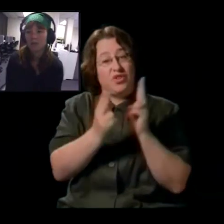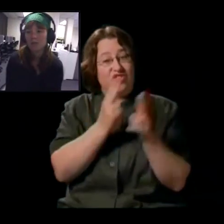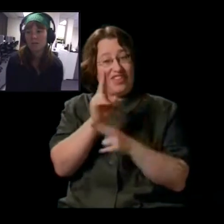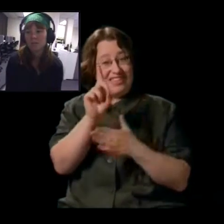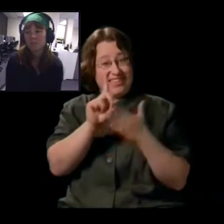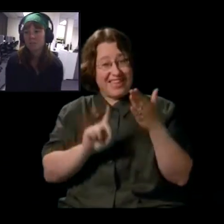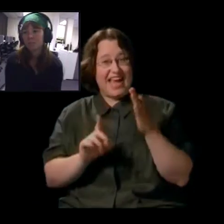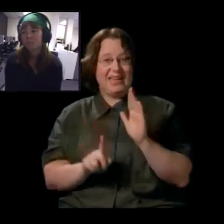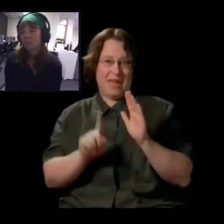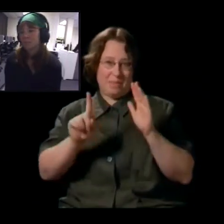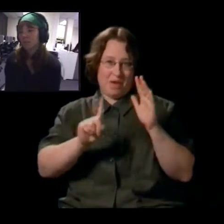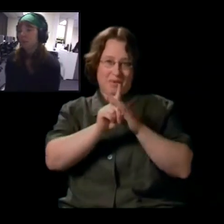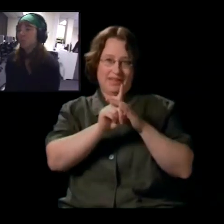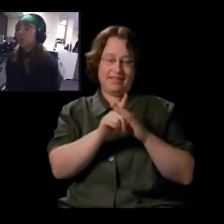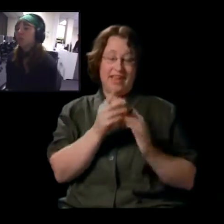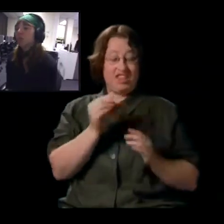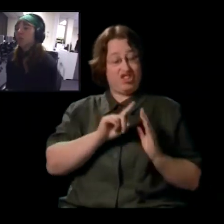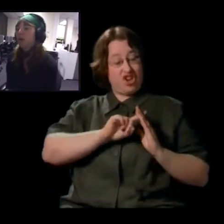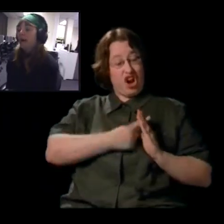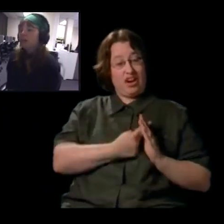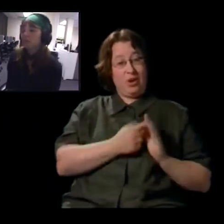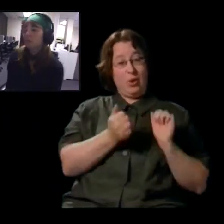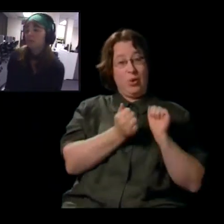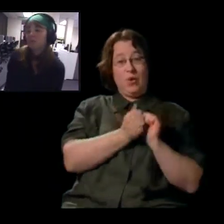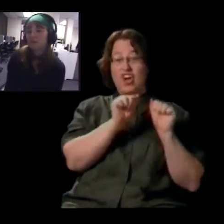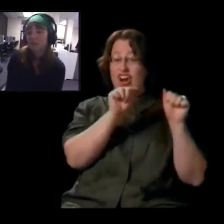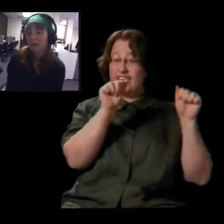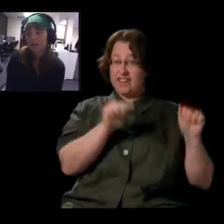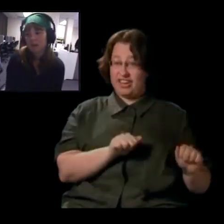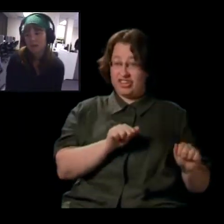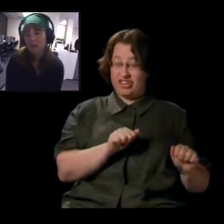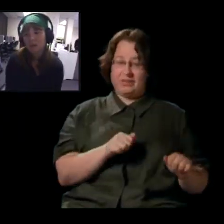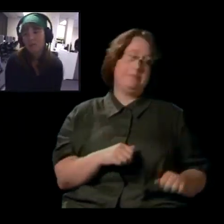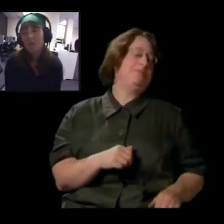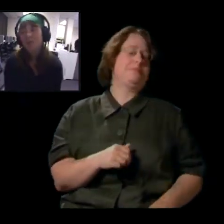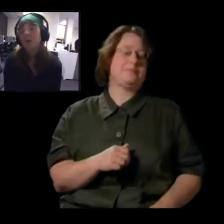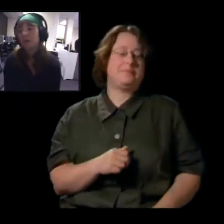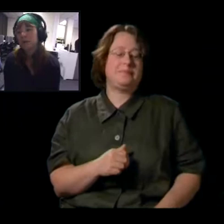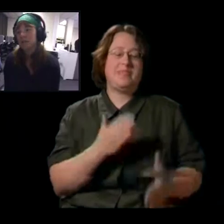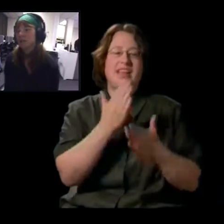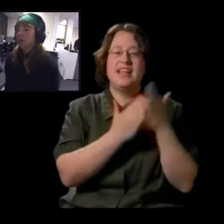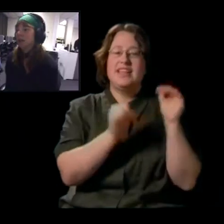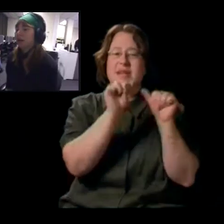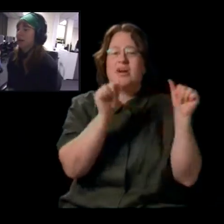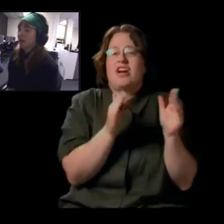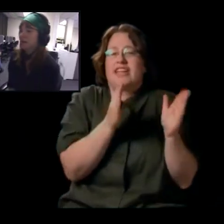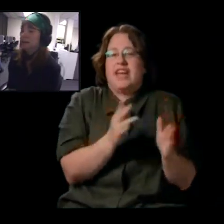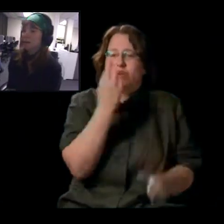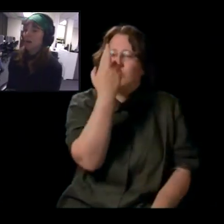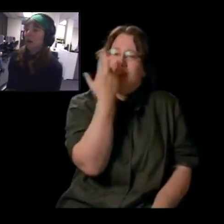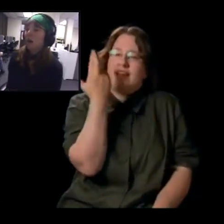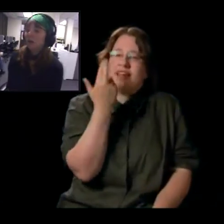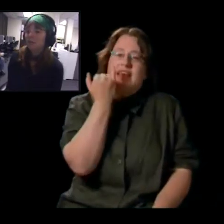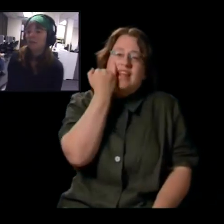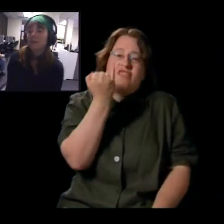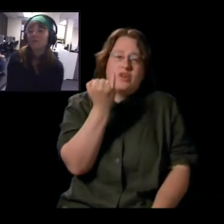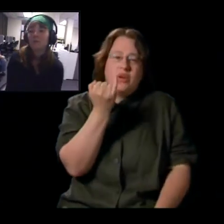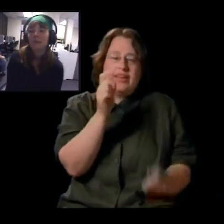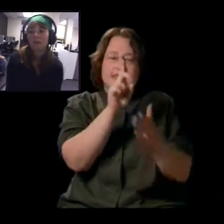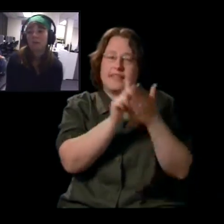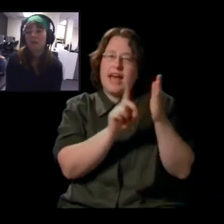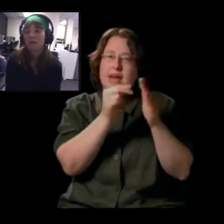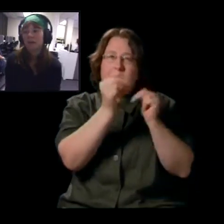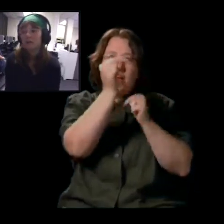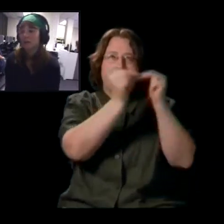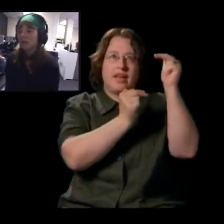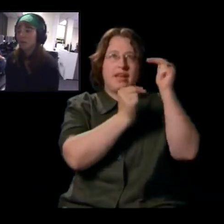about. Well, so how does universal design fit into this? Well, in architecture, architects began